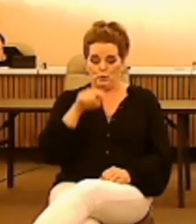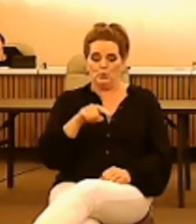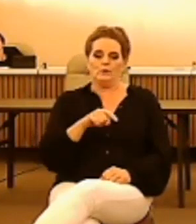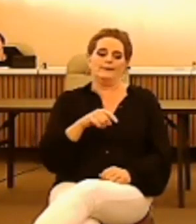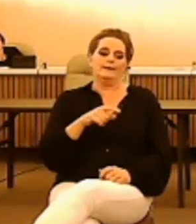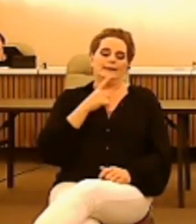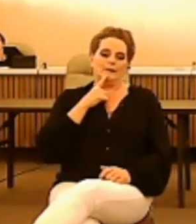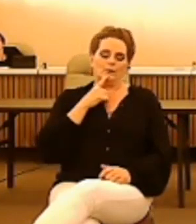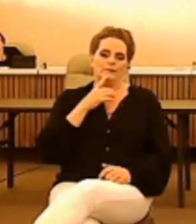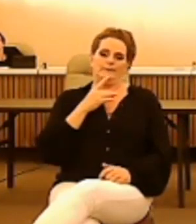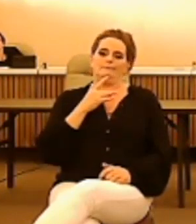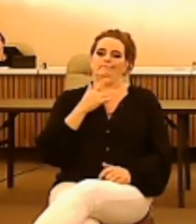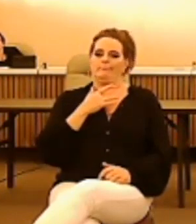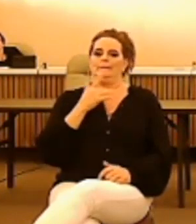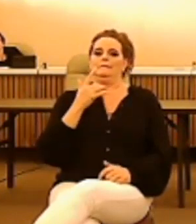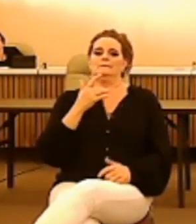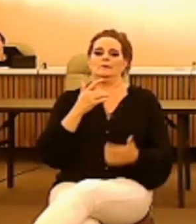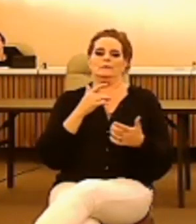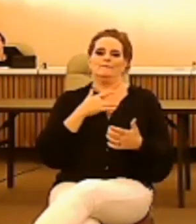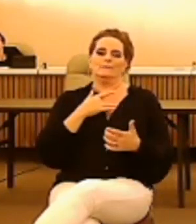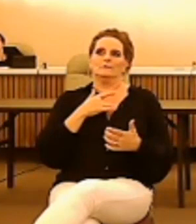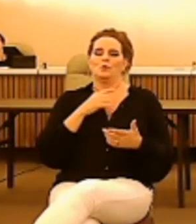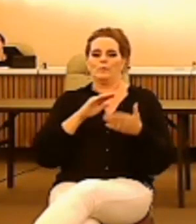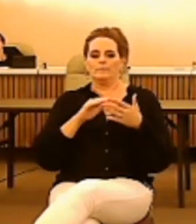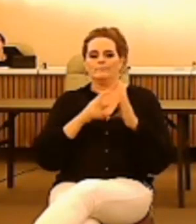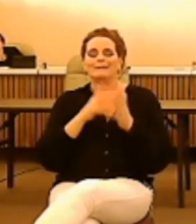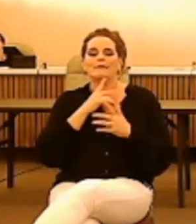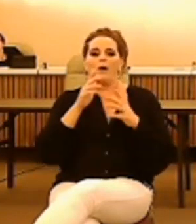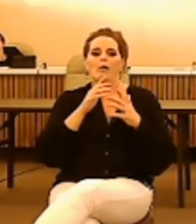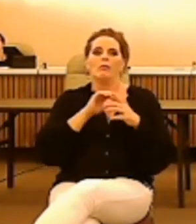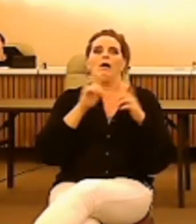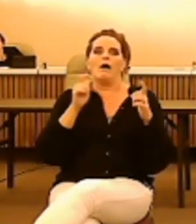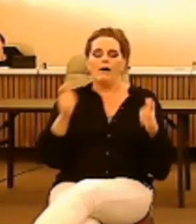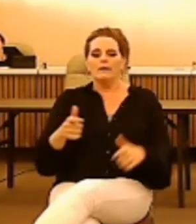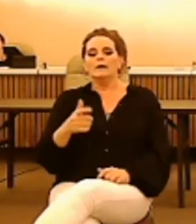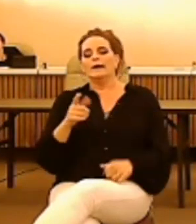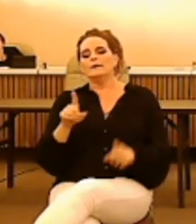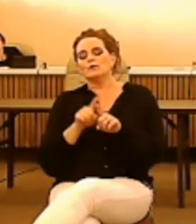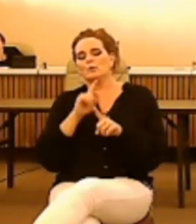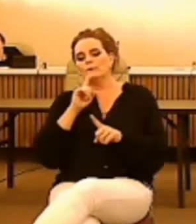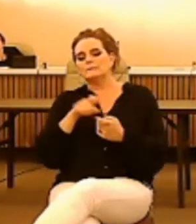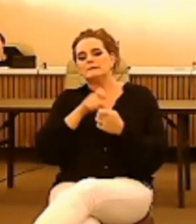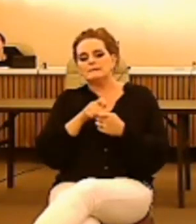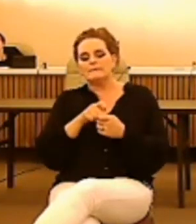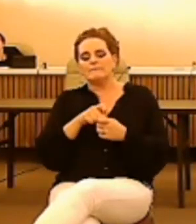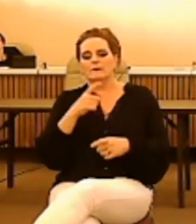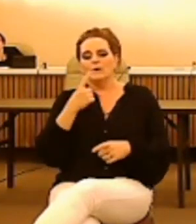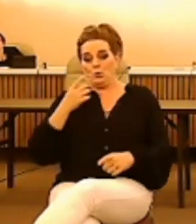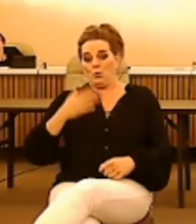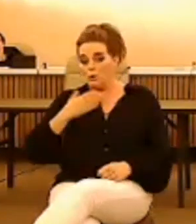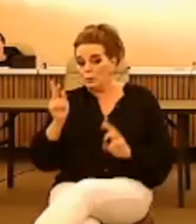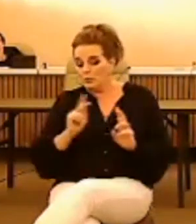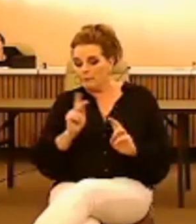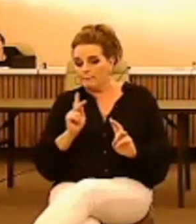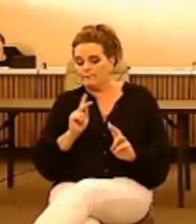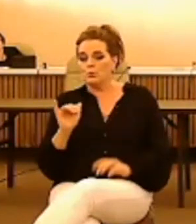to the whole community, but particularly to our youth to see this embrace and